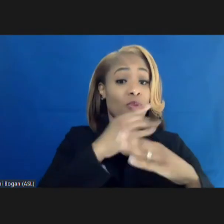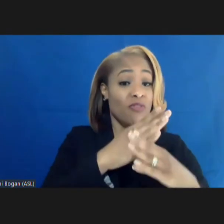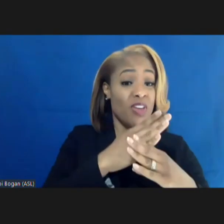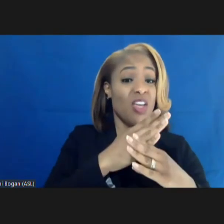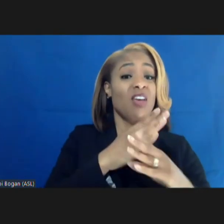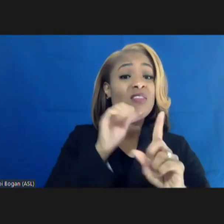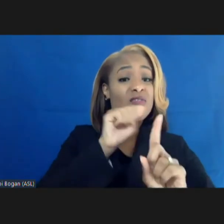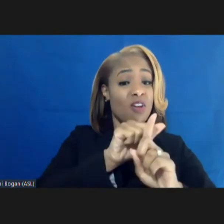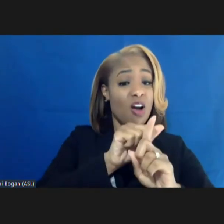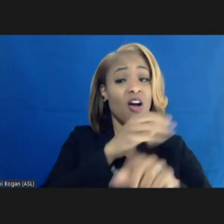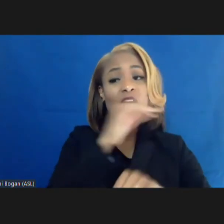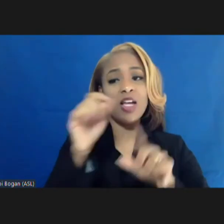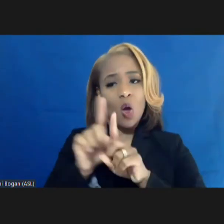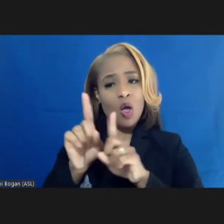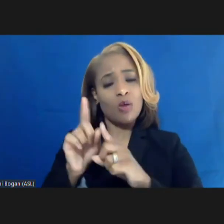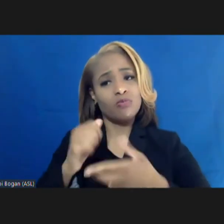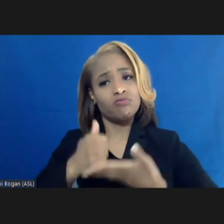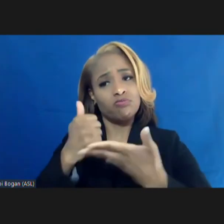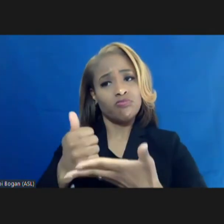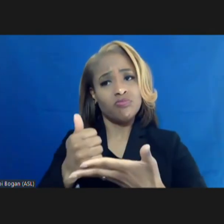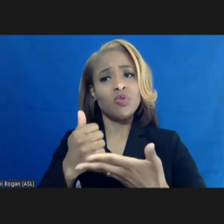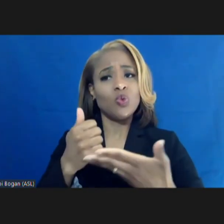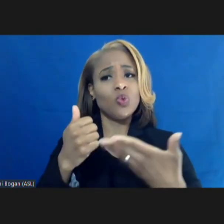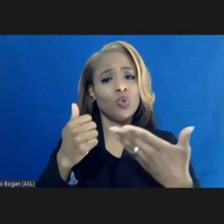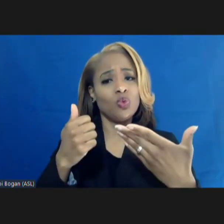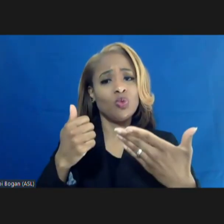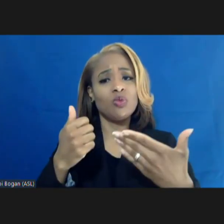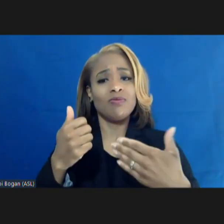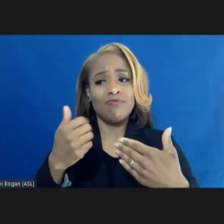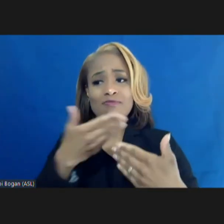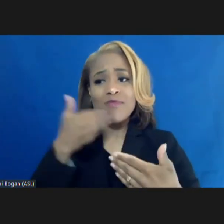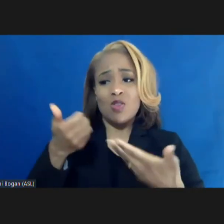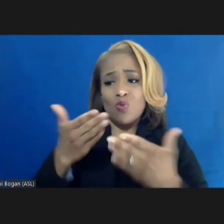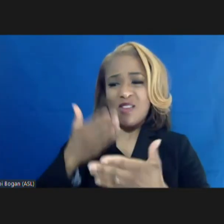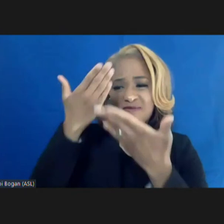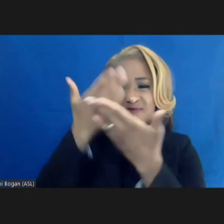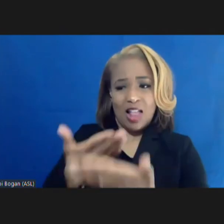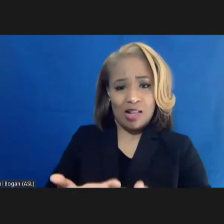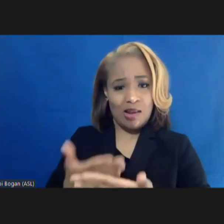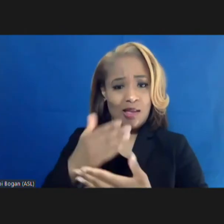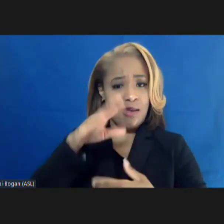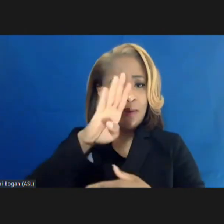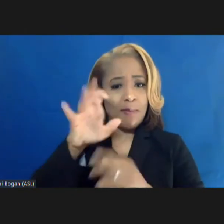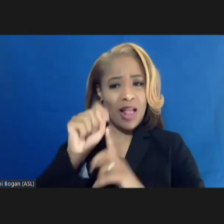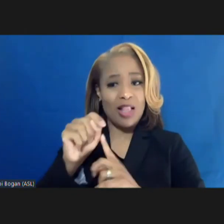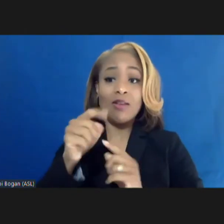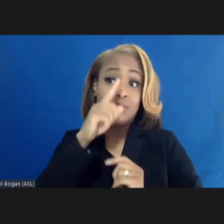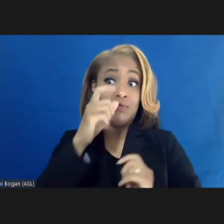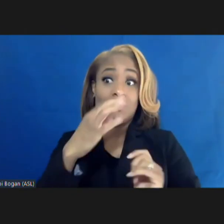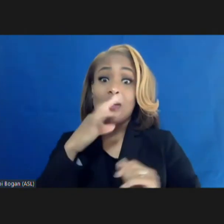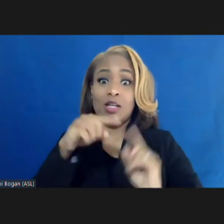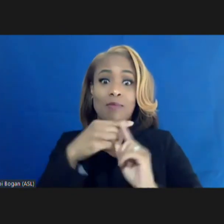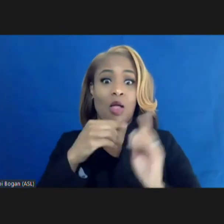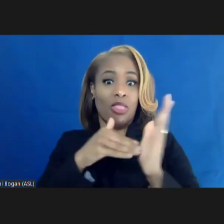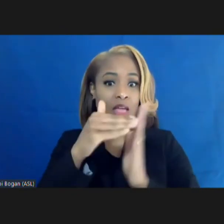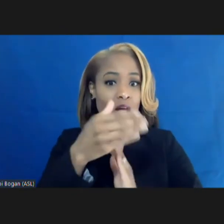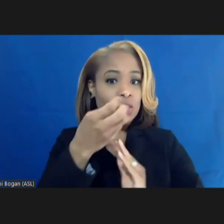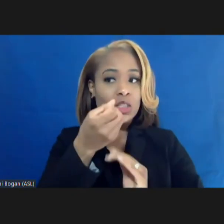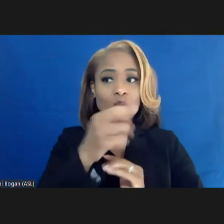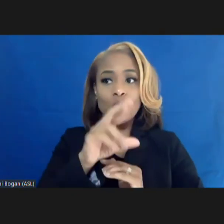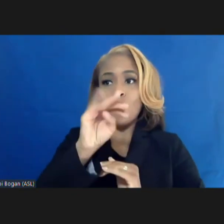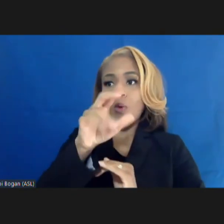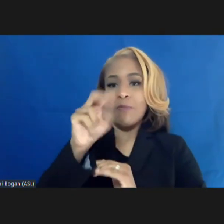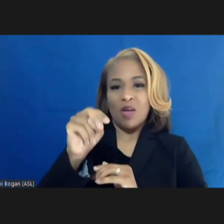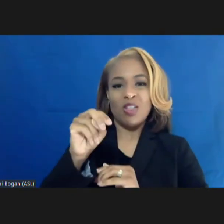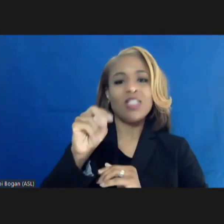also enable us to efficiently validate ballots, which when you're talking about thousands and millions is important to do. And then